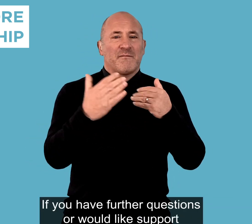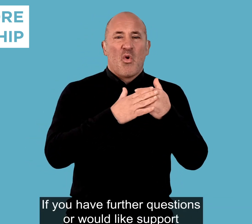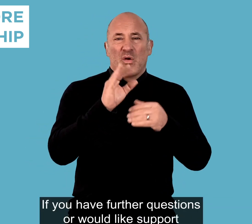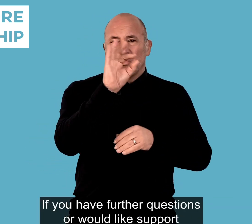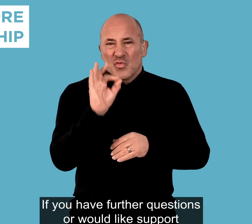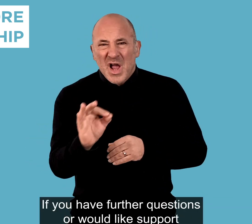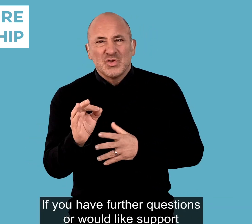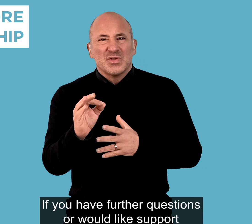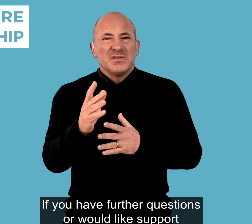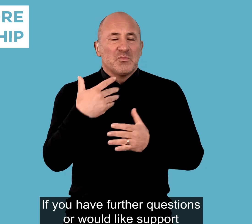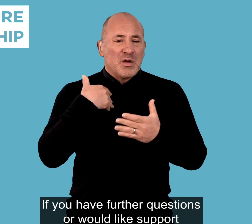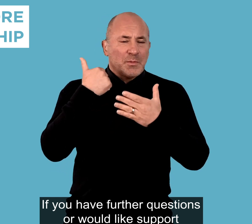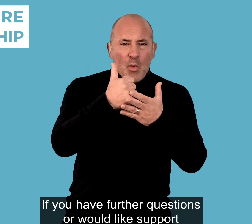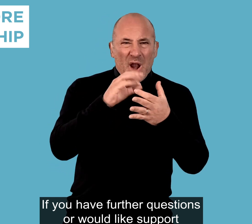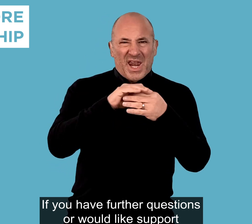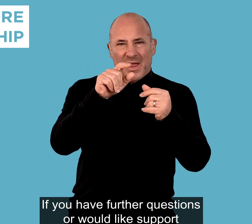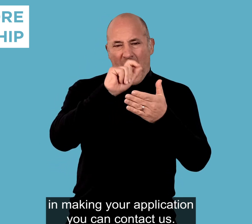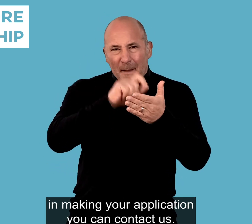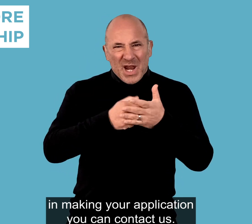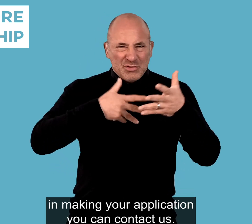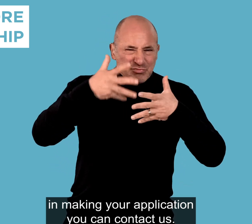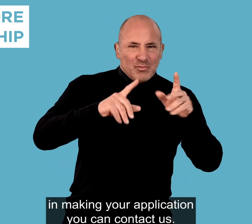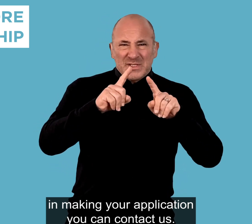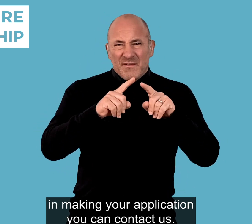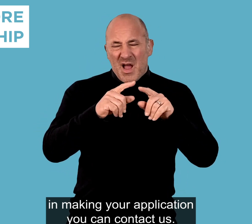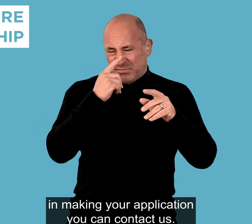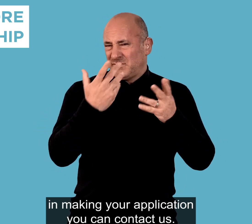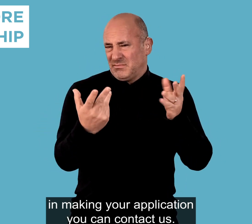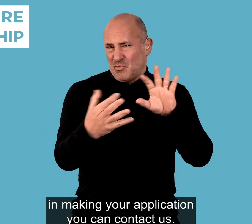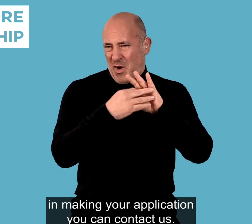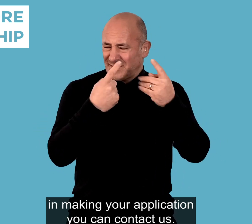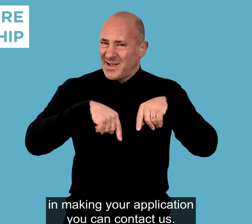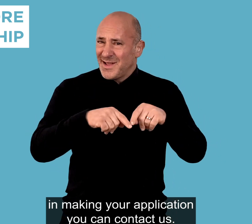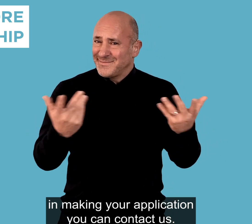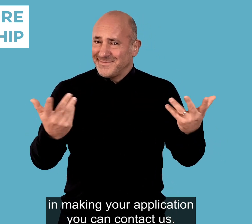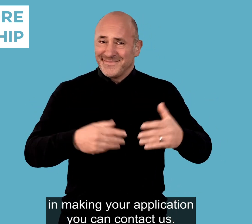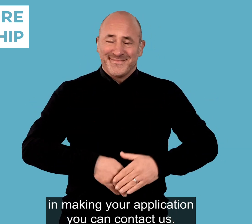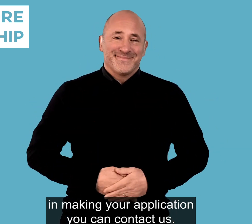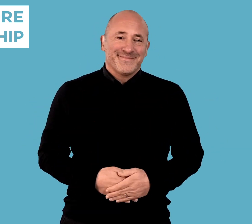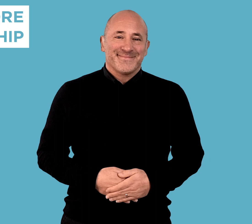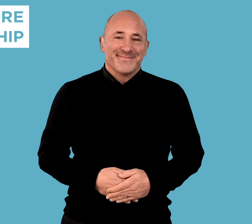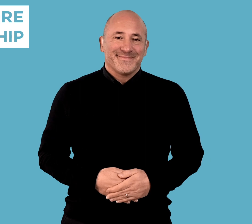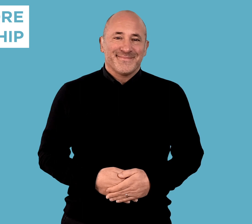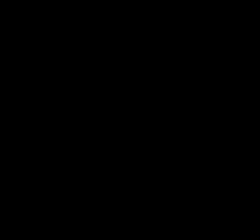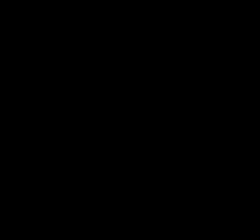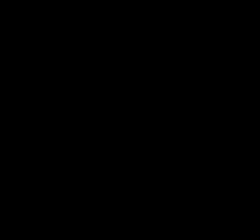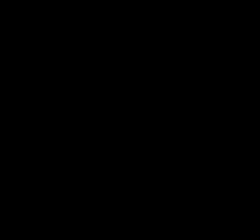If you have further questions or would like support In making your application, you can contact us that Electrical 3. Ihre 10. 11. 12. Ooh. Thank